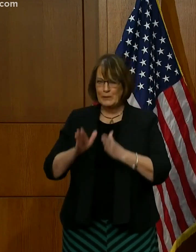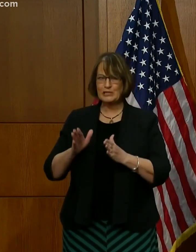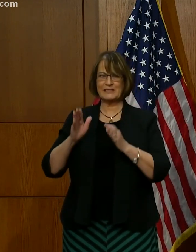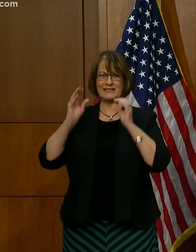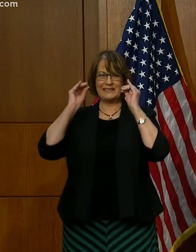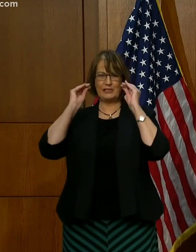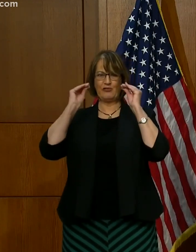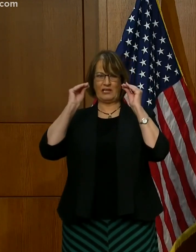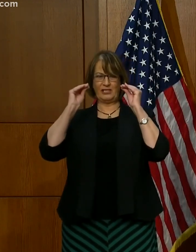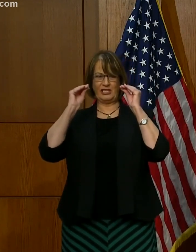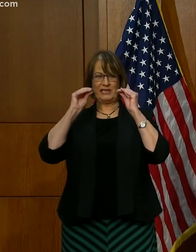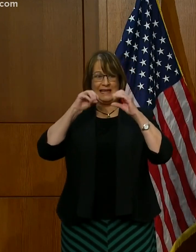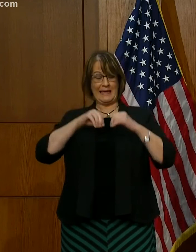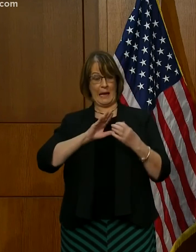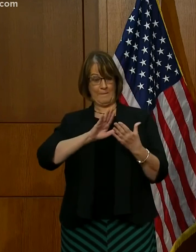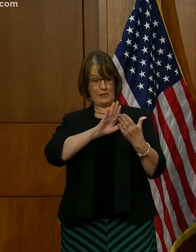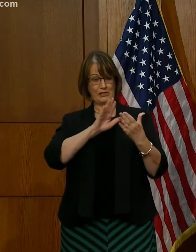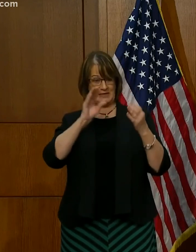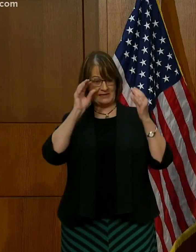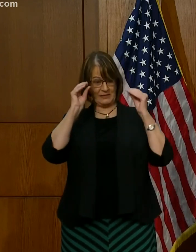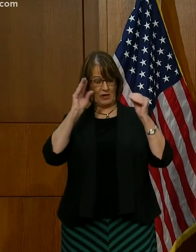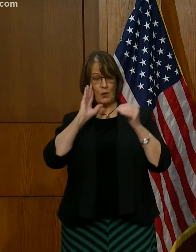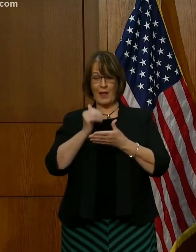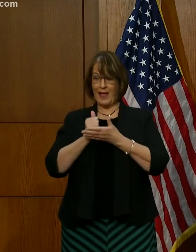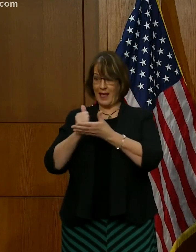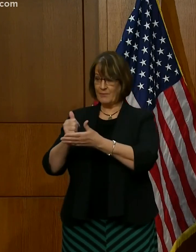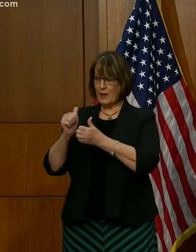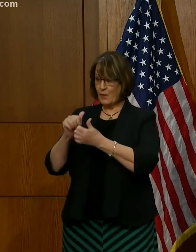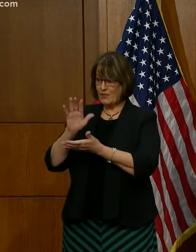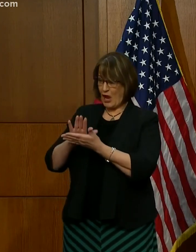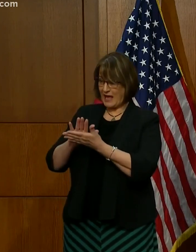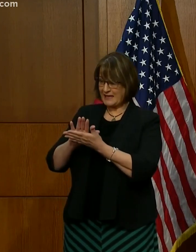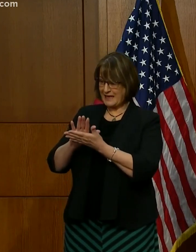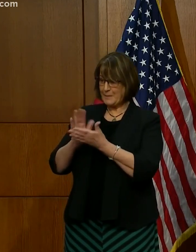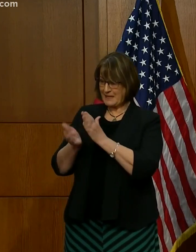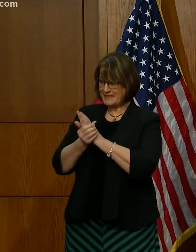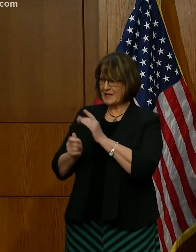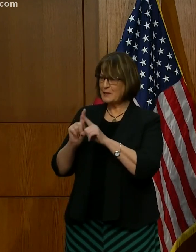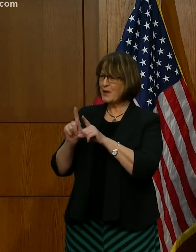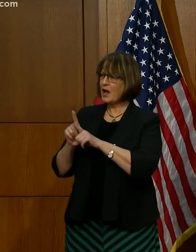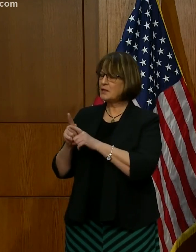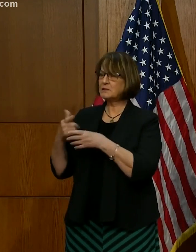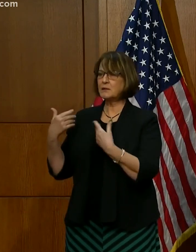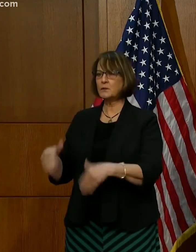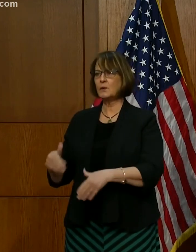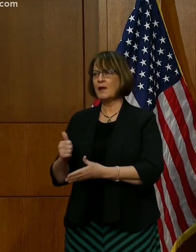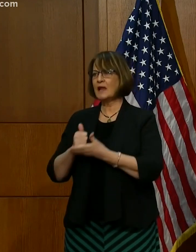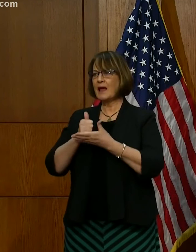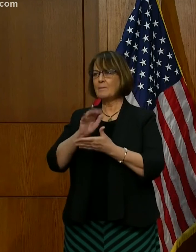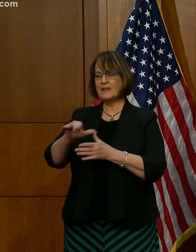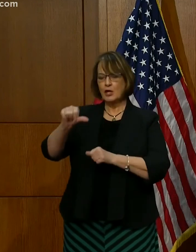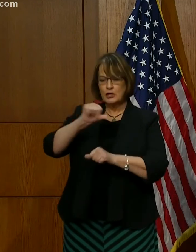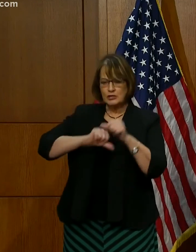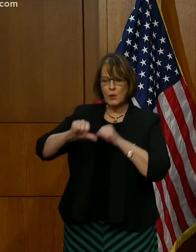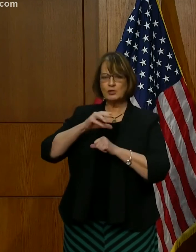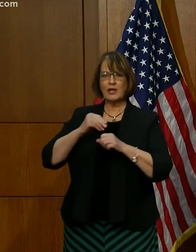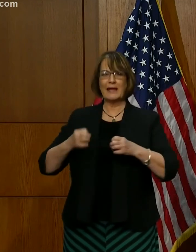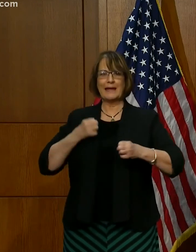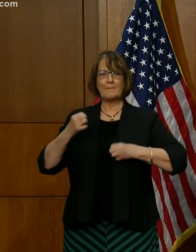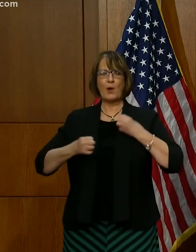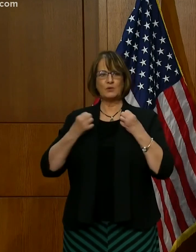in-person instruction help them academically, but it will also help our students with their social and emotional